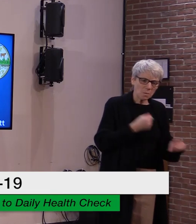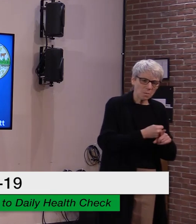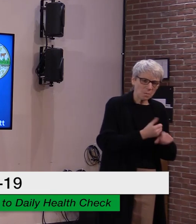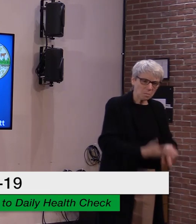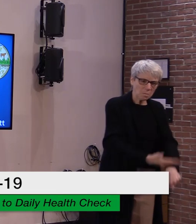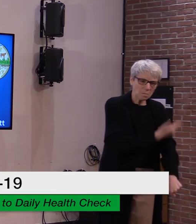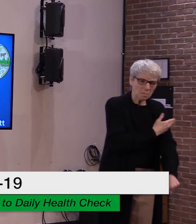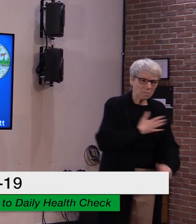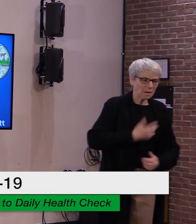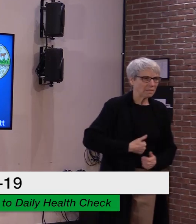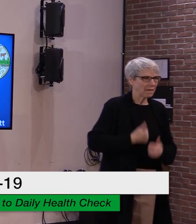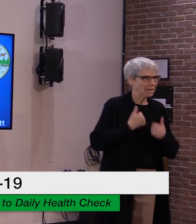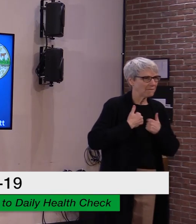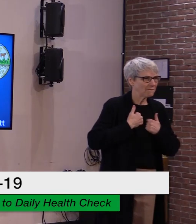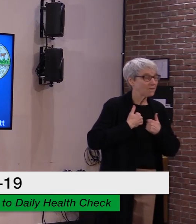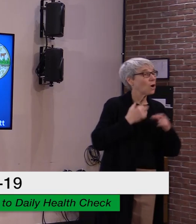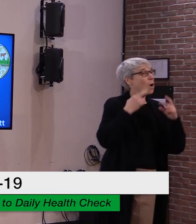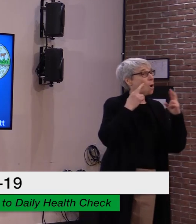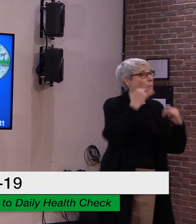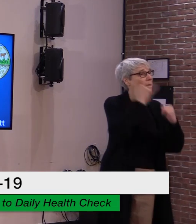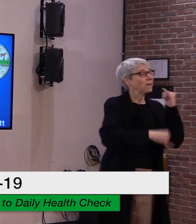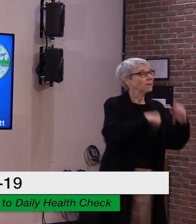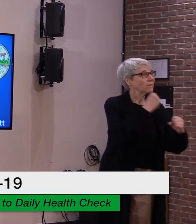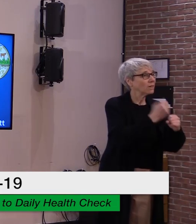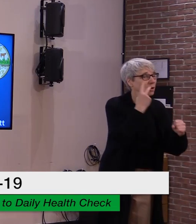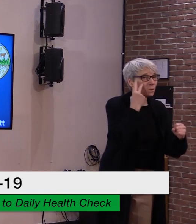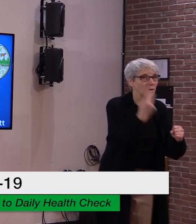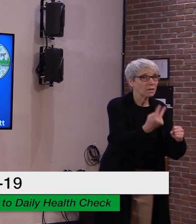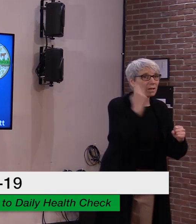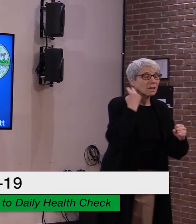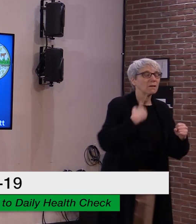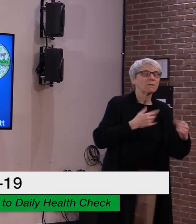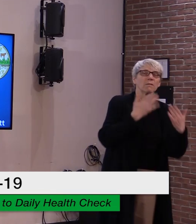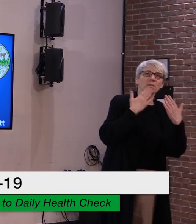the right thing i'll turn it back to the governor now